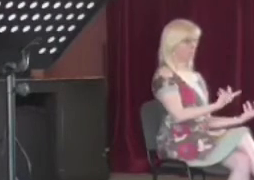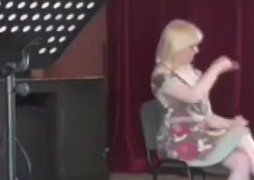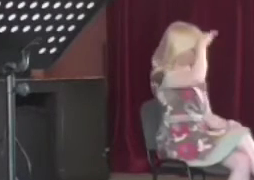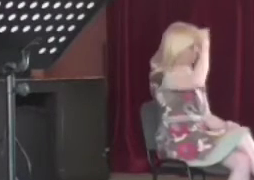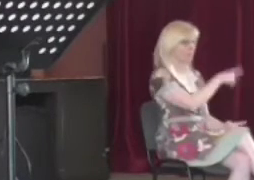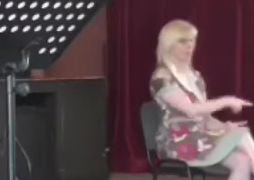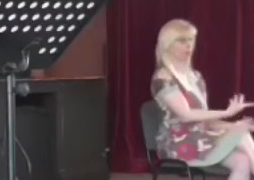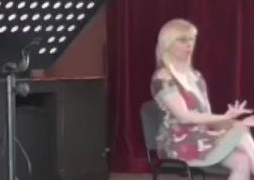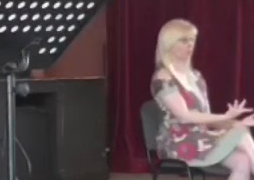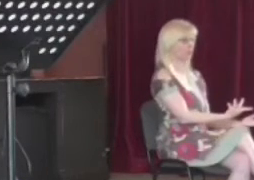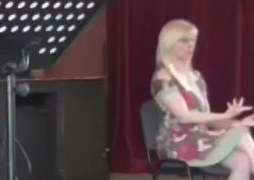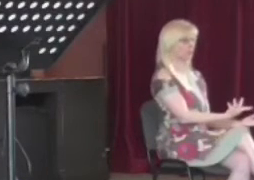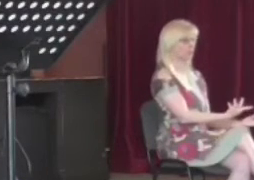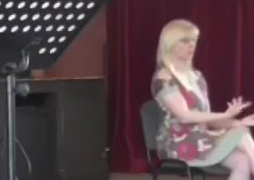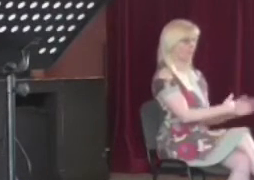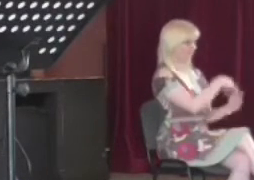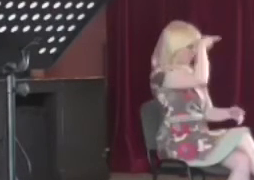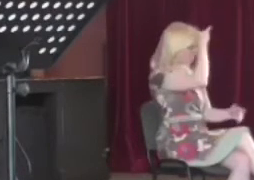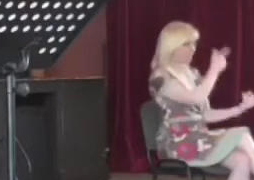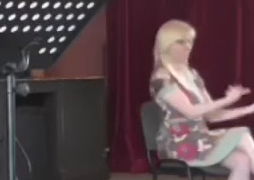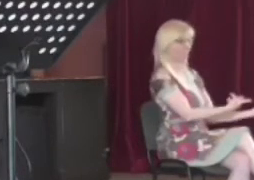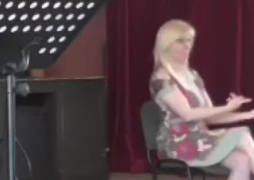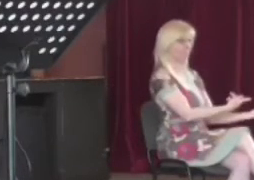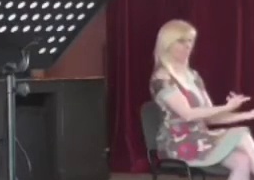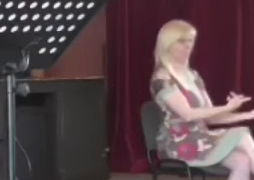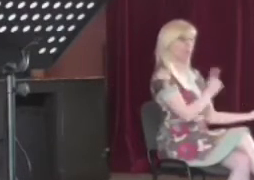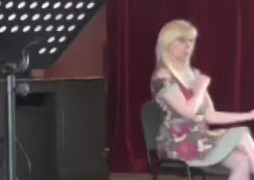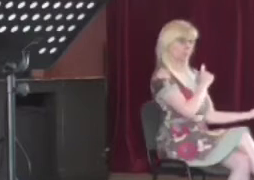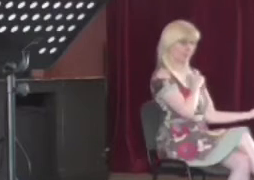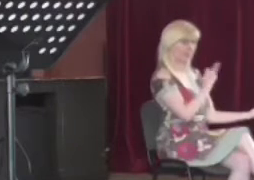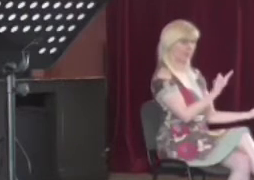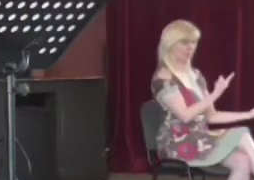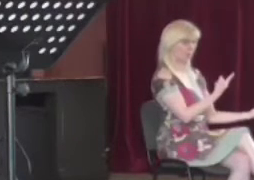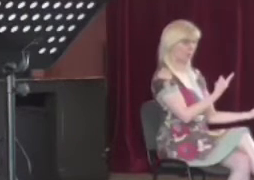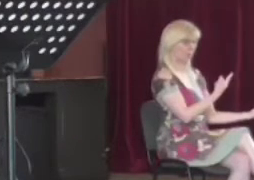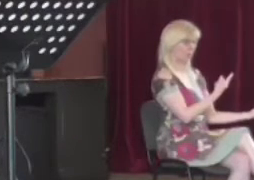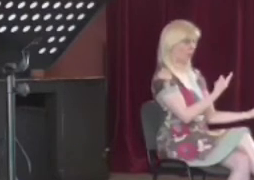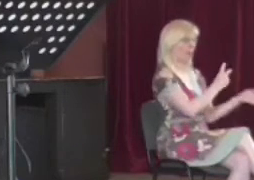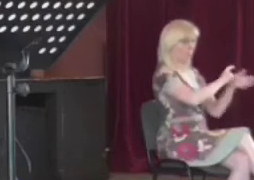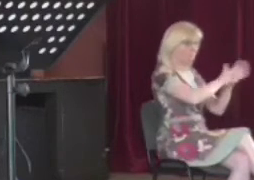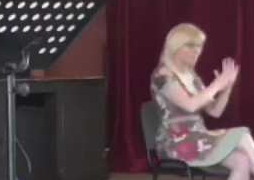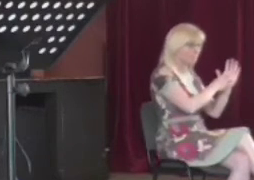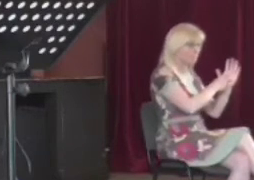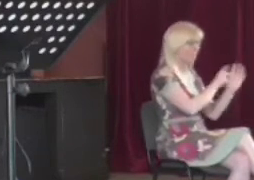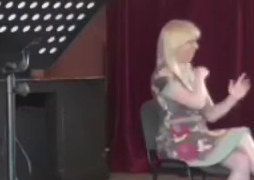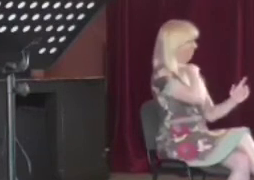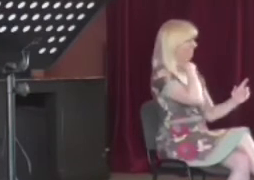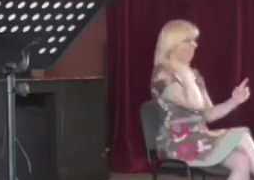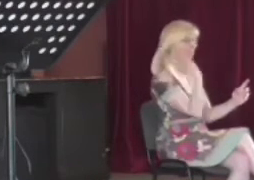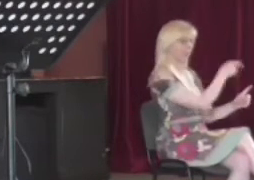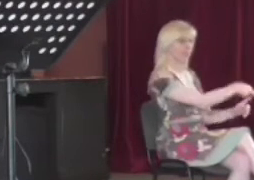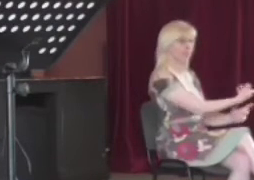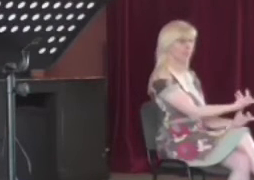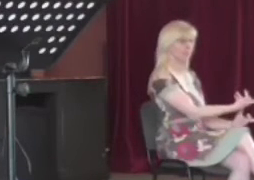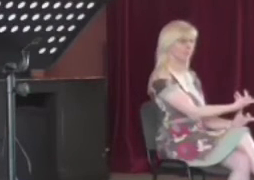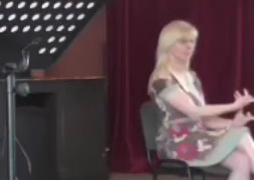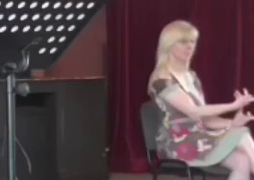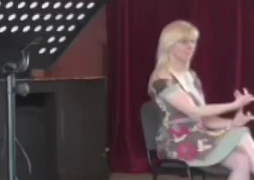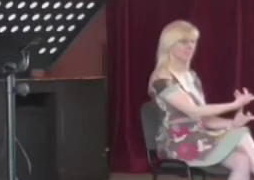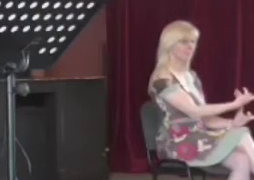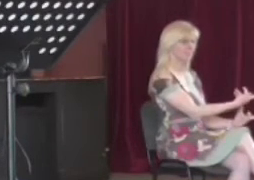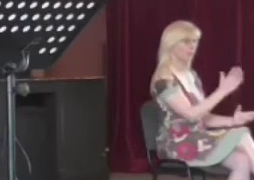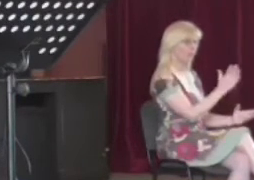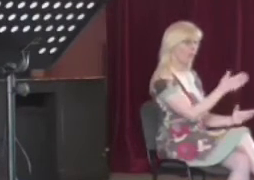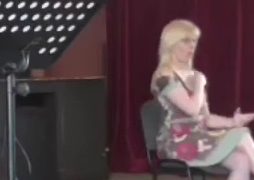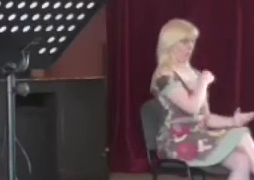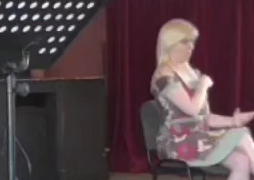did, even though he's completely changed and a different man now than what he was then. She can't see that that's a new person. And she